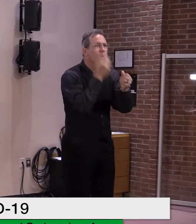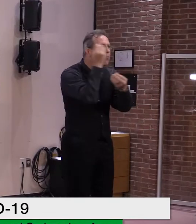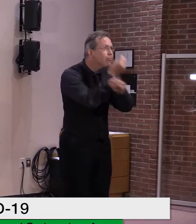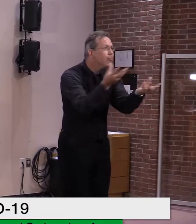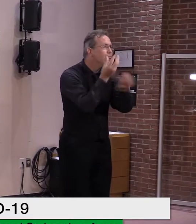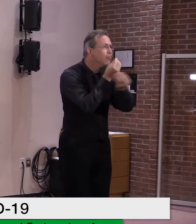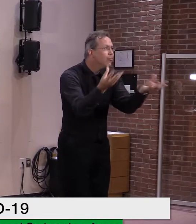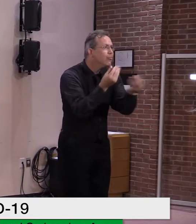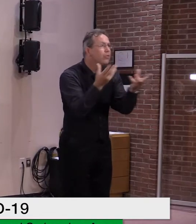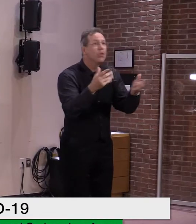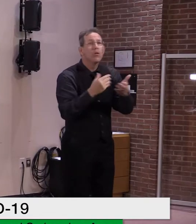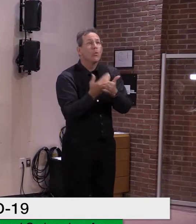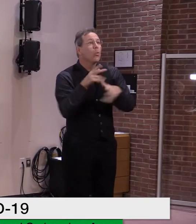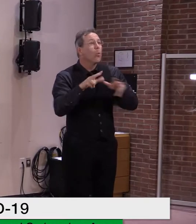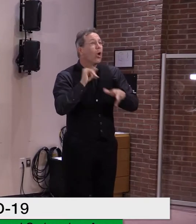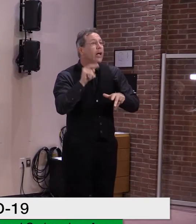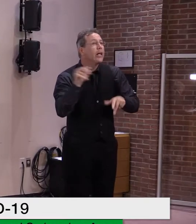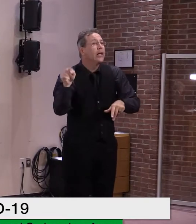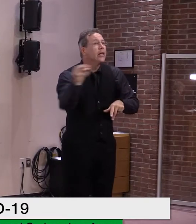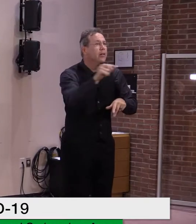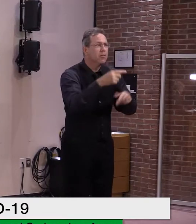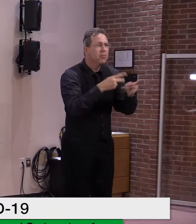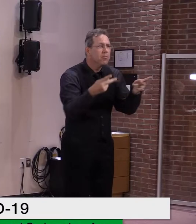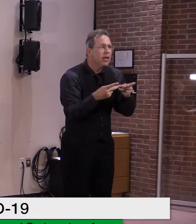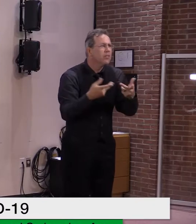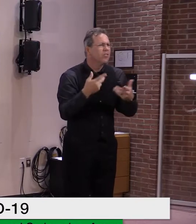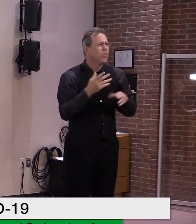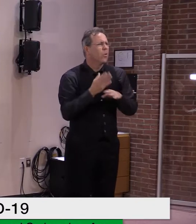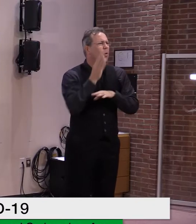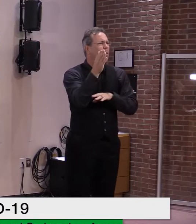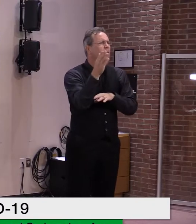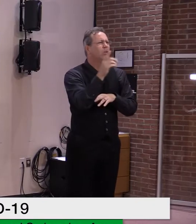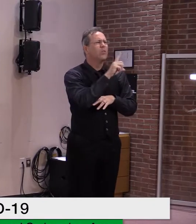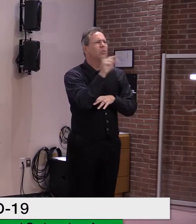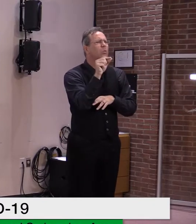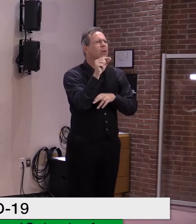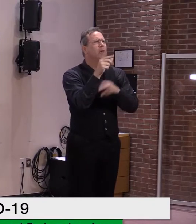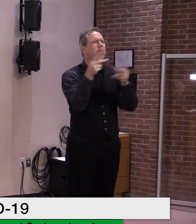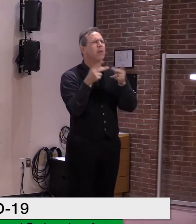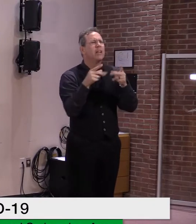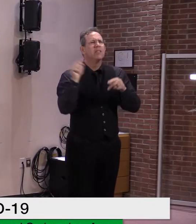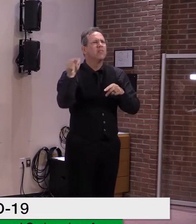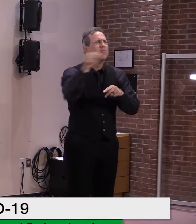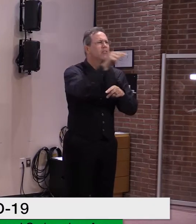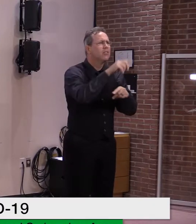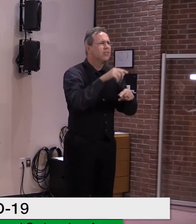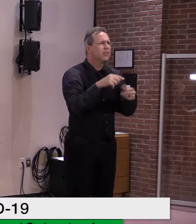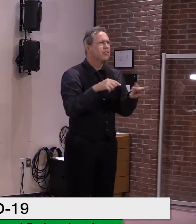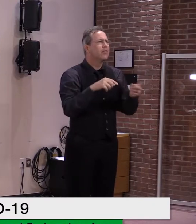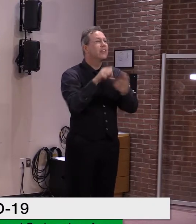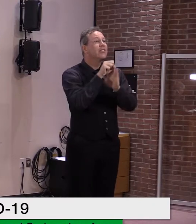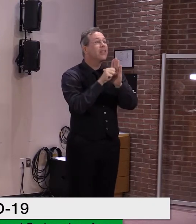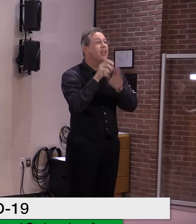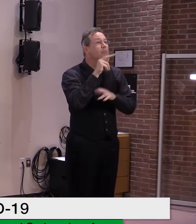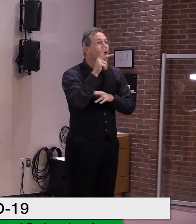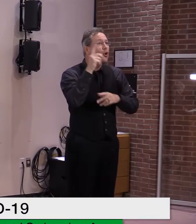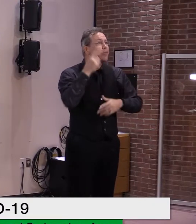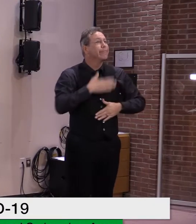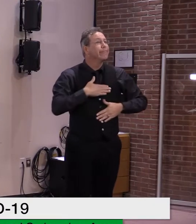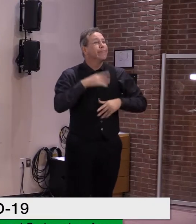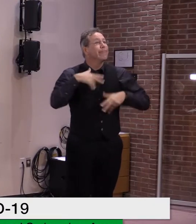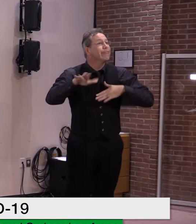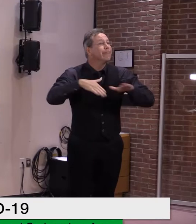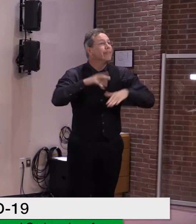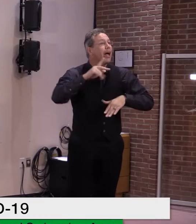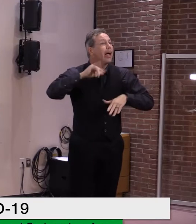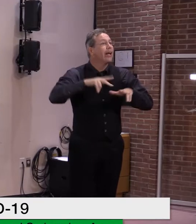clinics at over 20 Vermont state parks. This is exciting. Along with the free admission to the Vermont State Parks